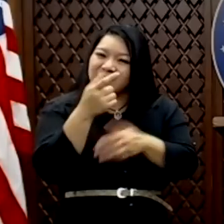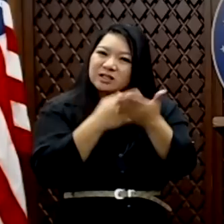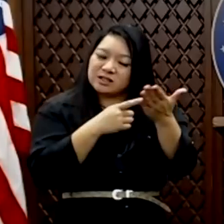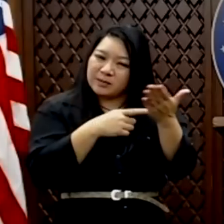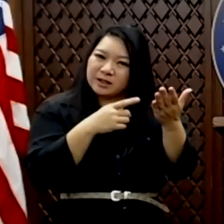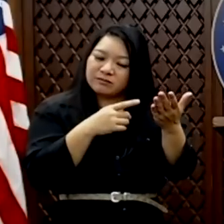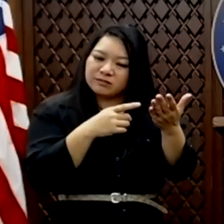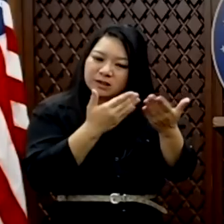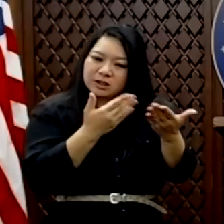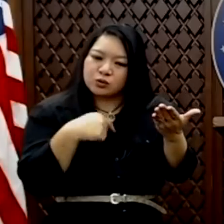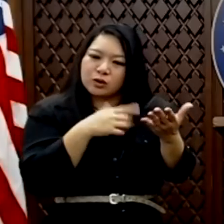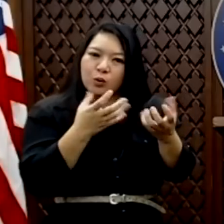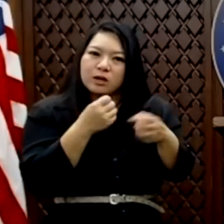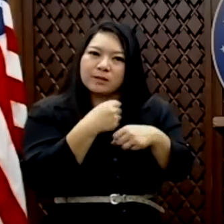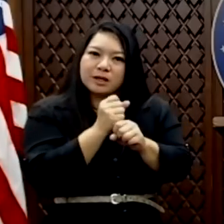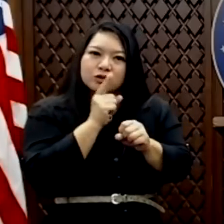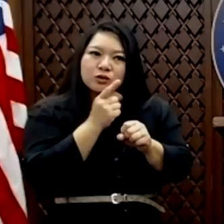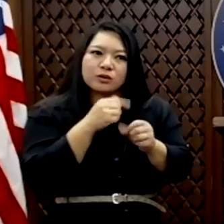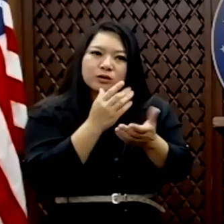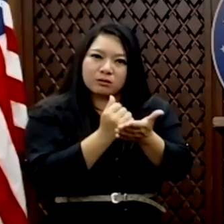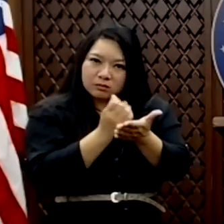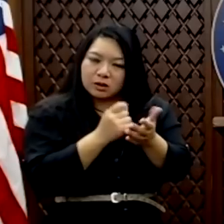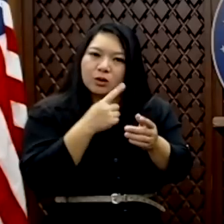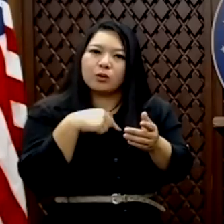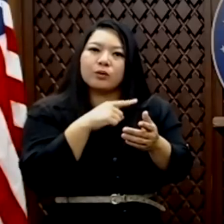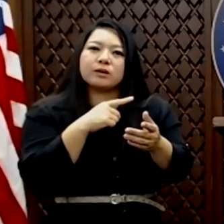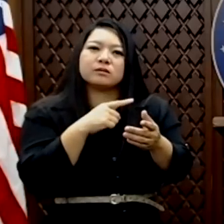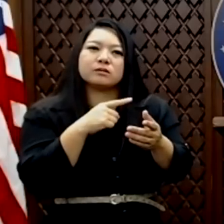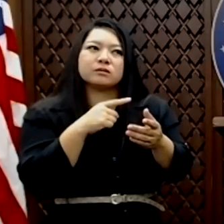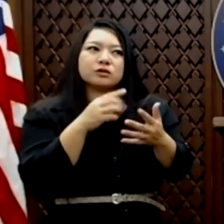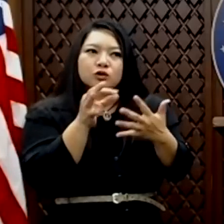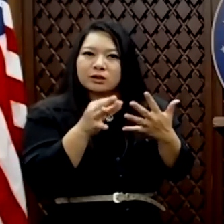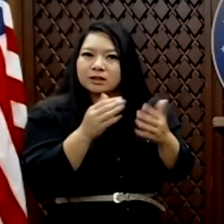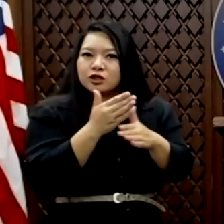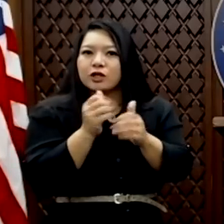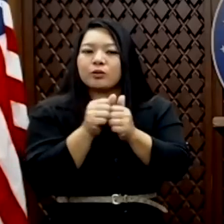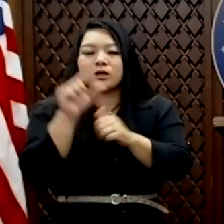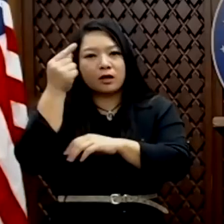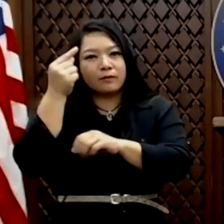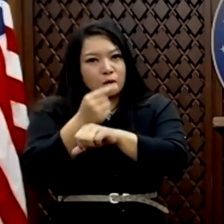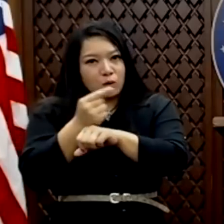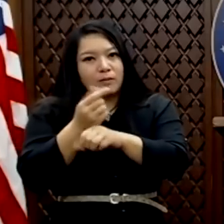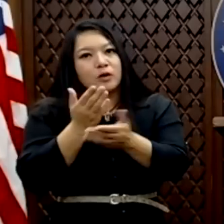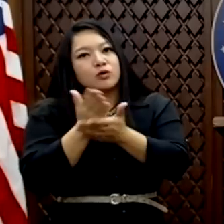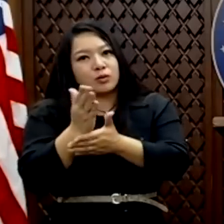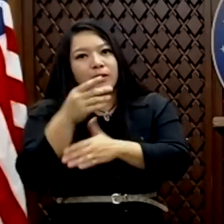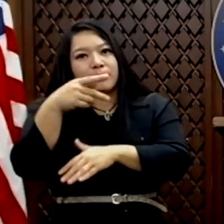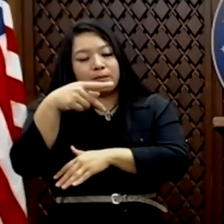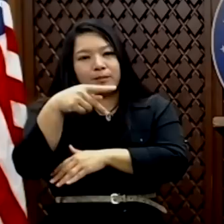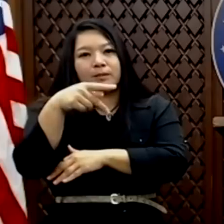diagnostics things that the medical folks are doing, we're certainly sharing with Government of Guam through our PHEO